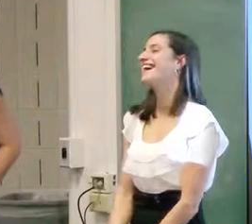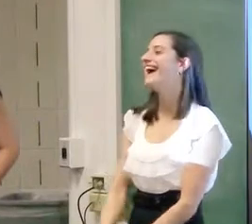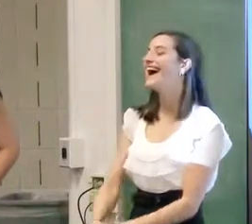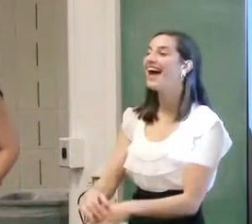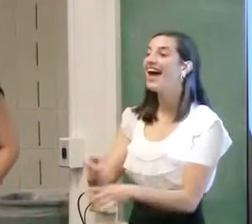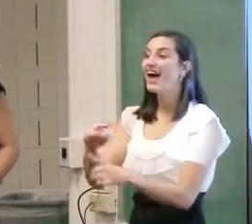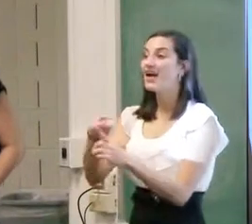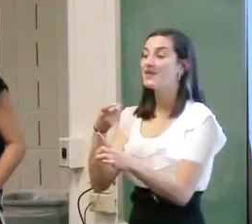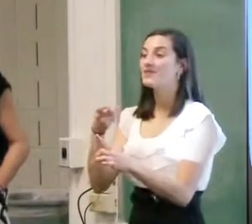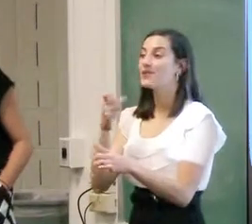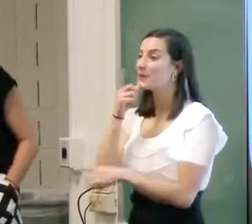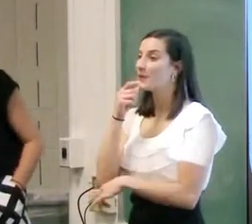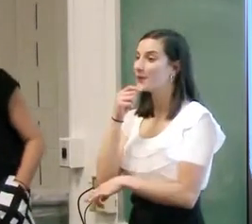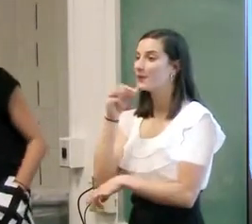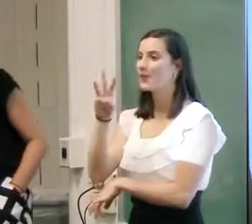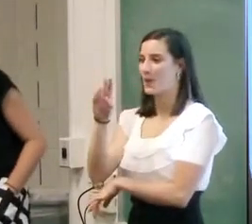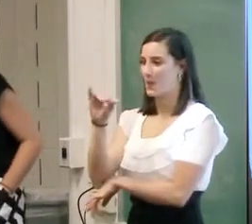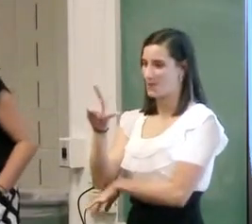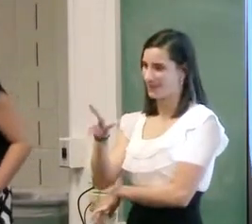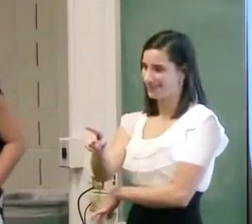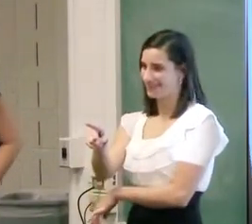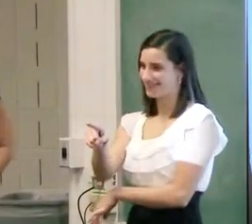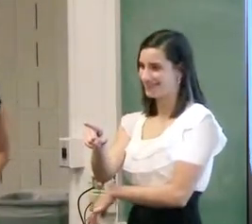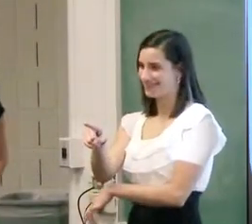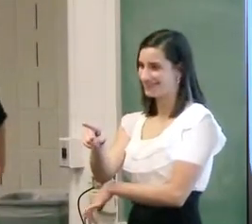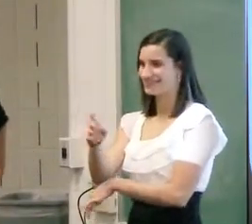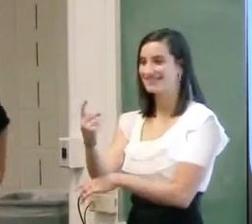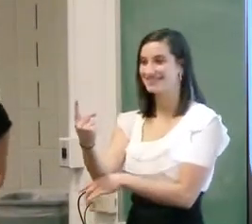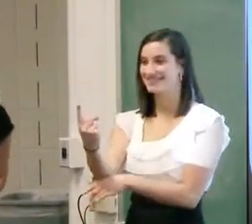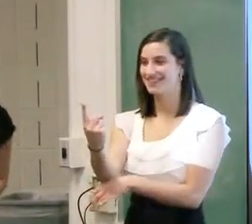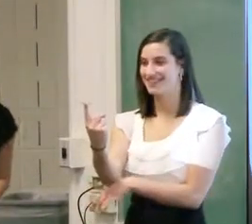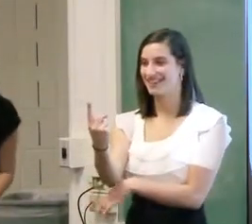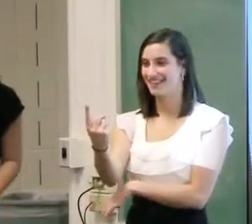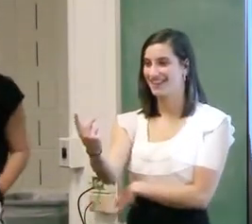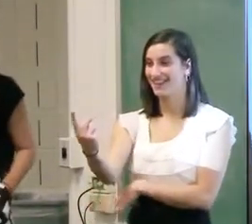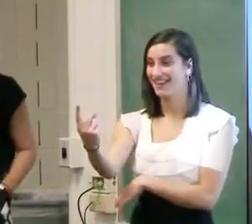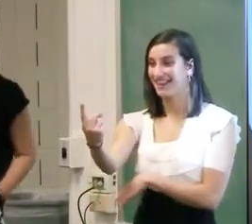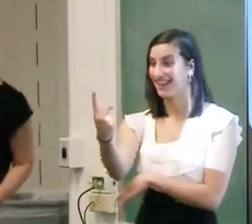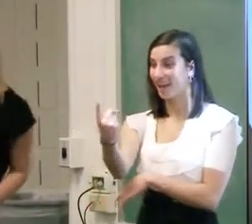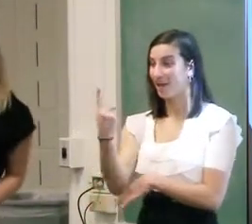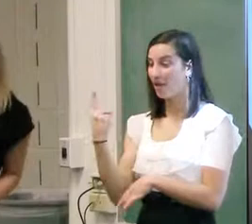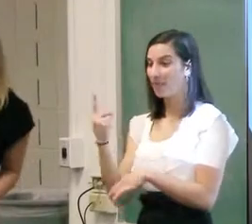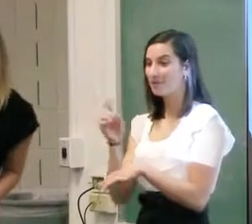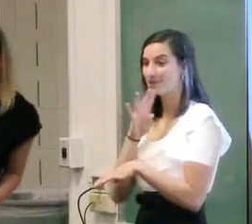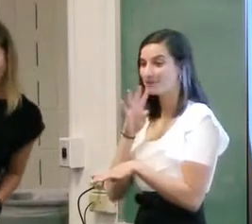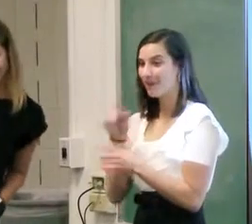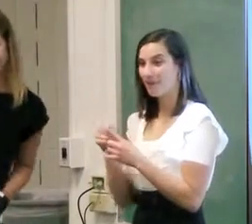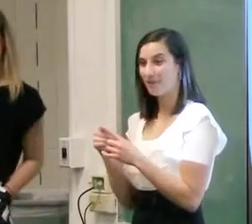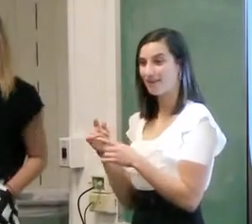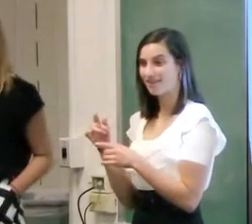This was given to me by Will, and I want to know if you want to come up and talk about it.